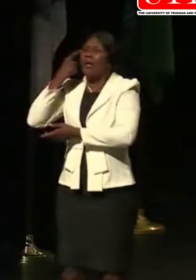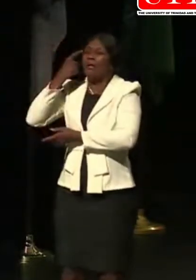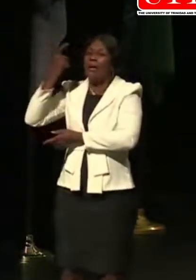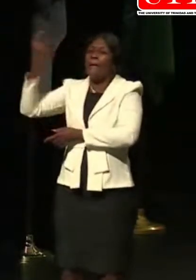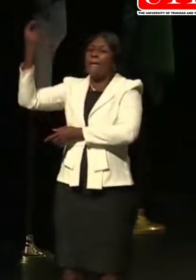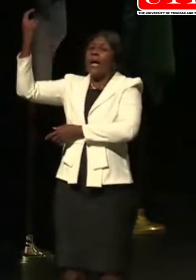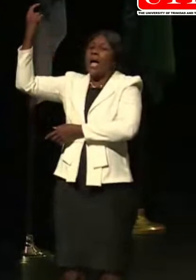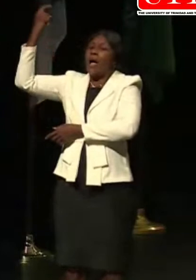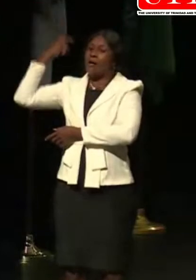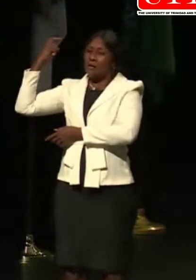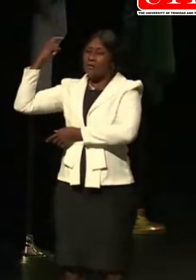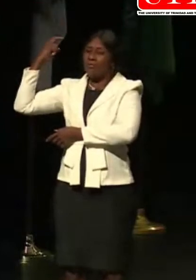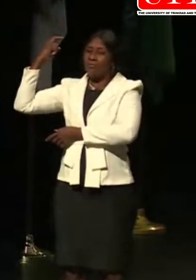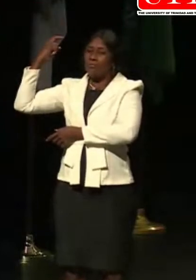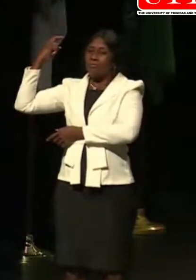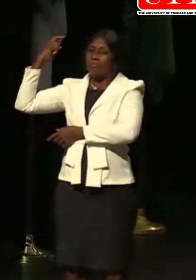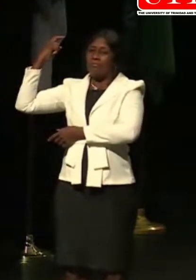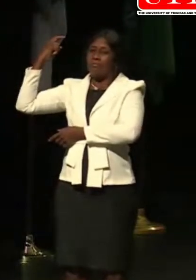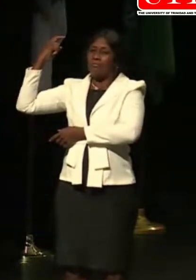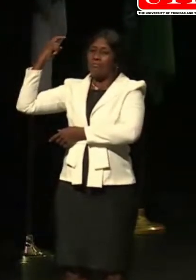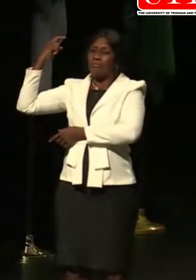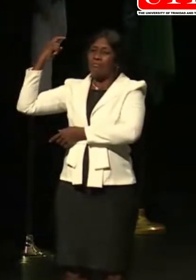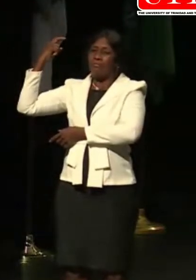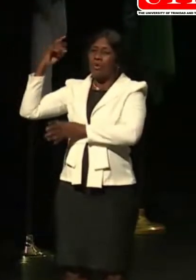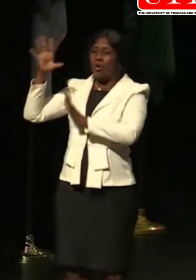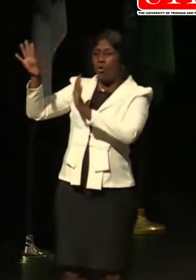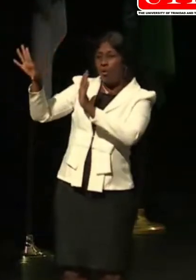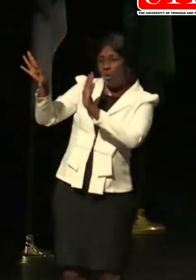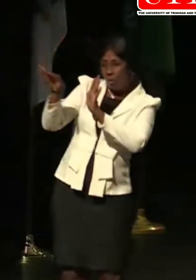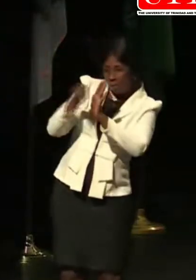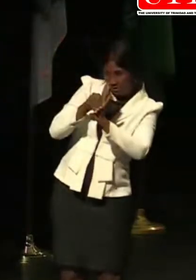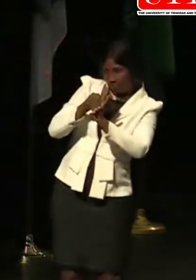to a nation of which we can all be proud.